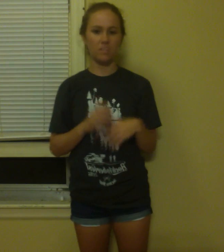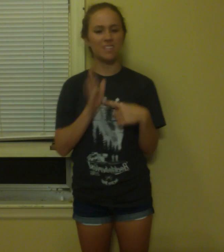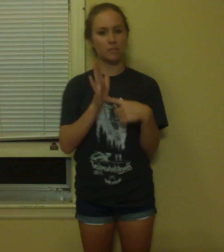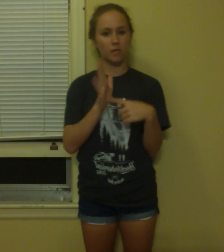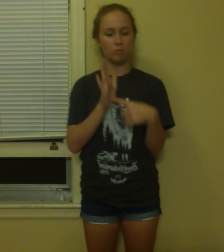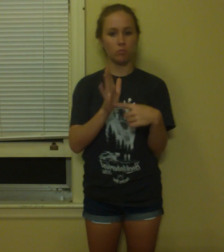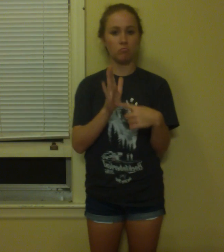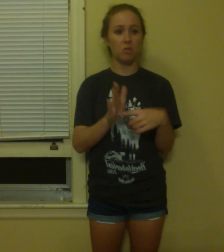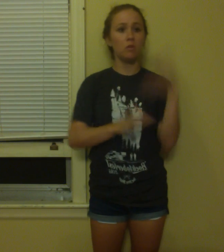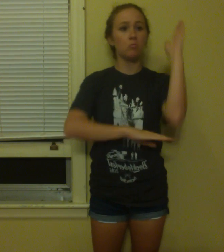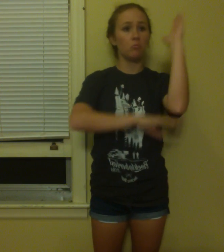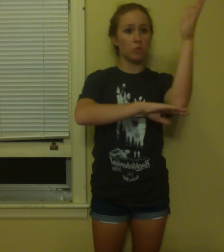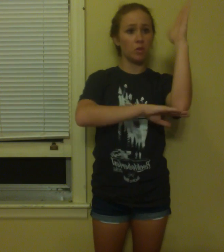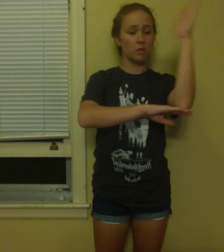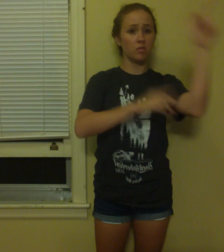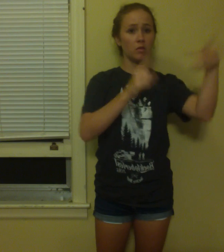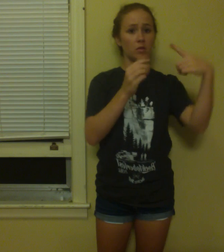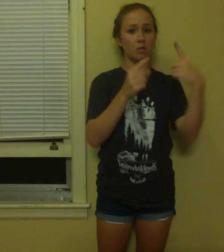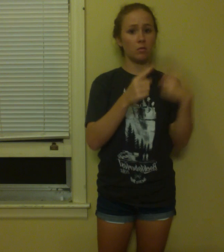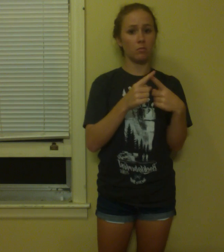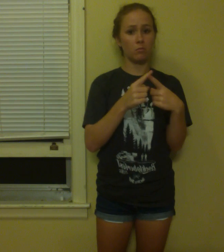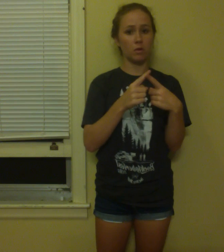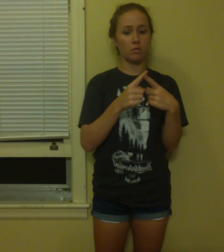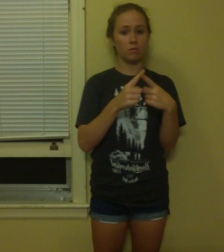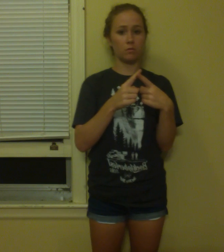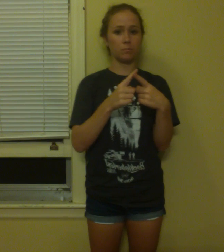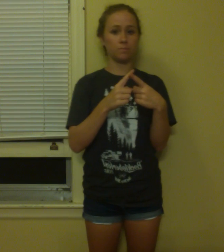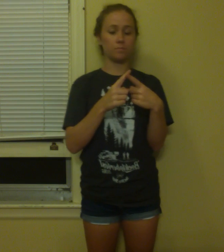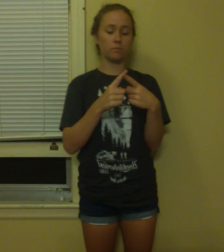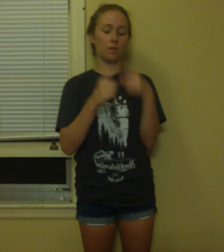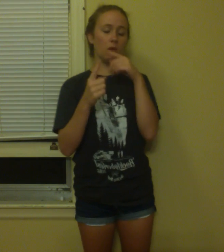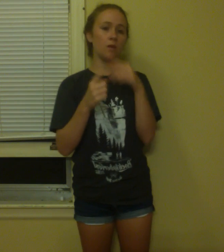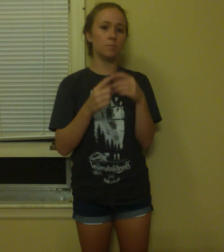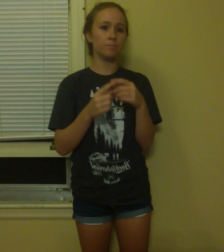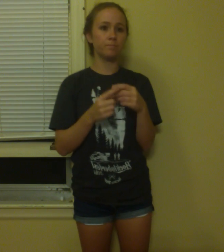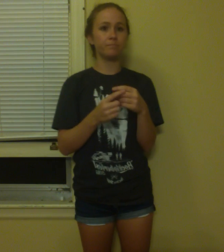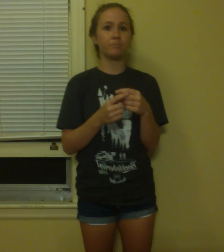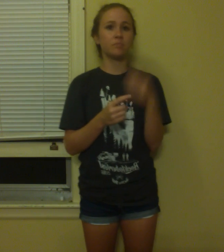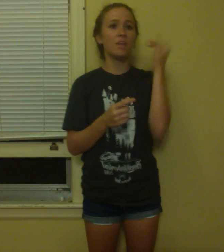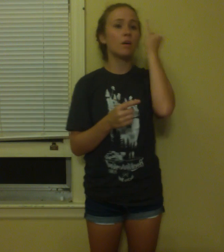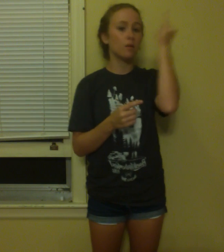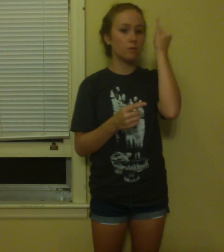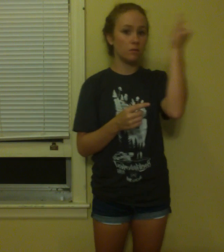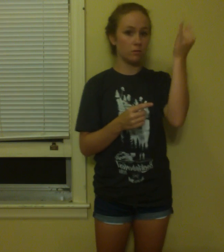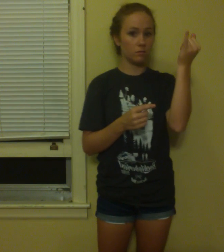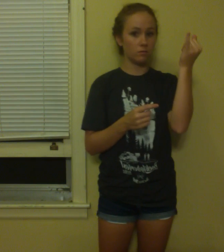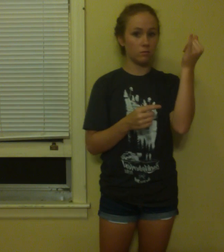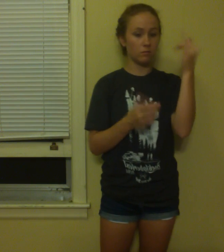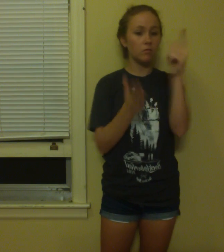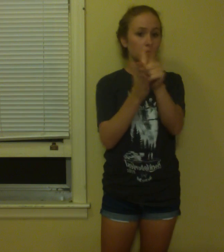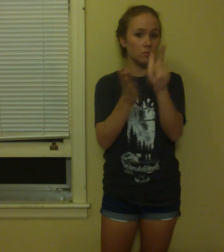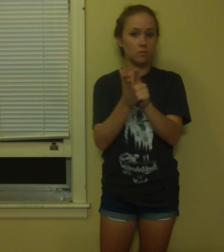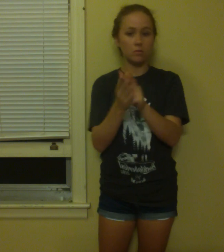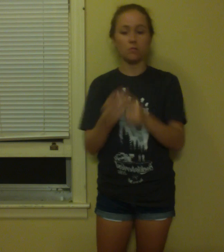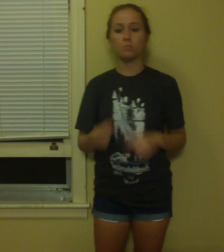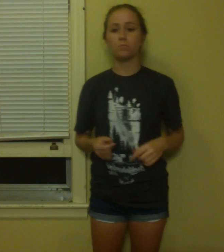going again. And he also gives a budget to Congress, which, of course, Congress, the legislative branch gets a chance to work with, and then the President